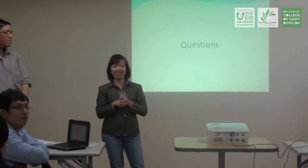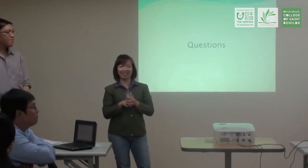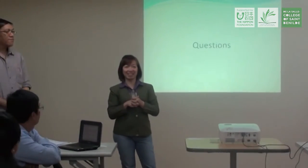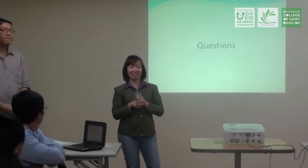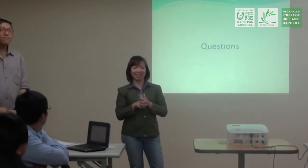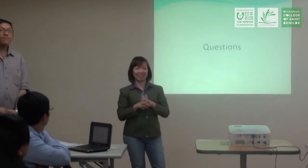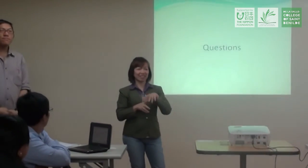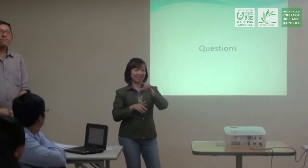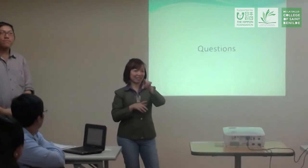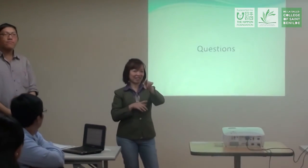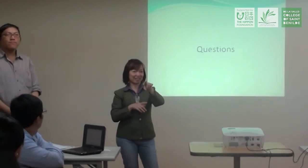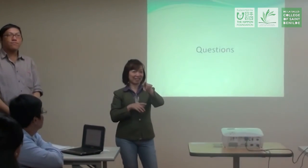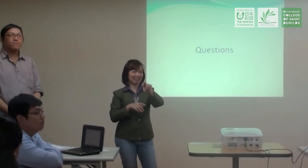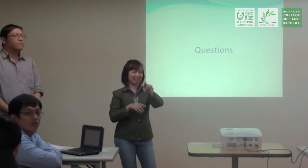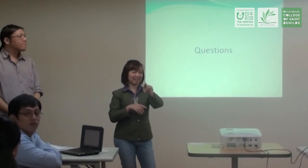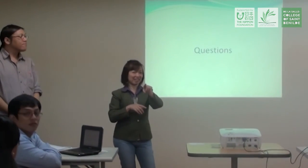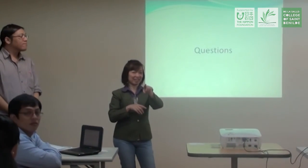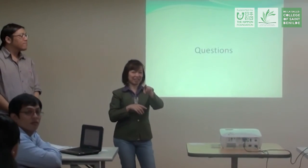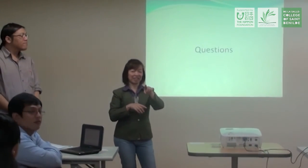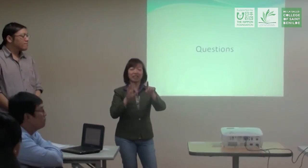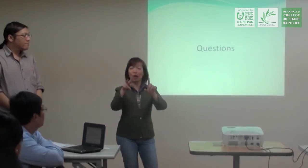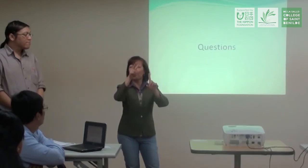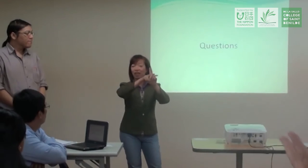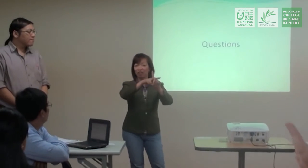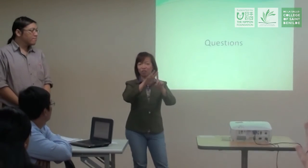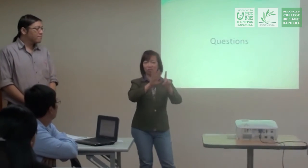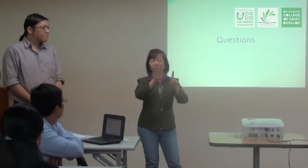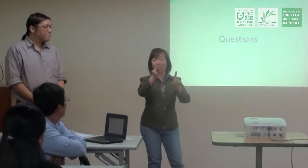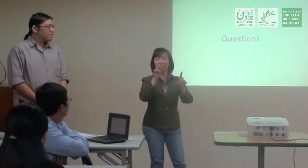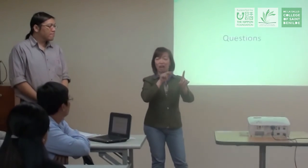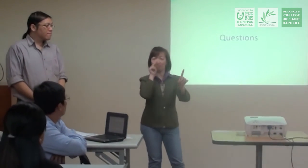Application naman on my end, wherever I see these things